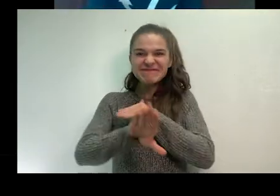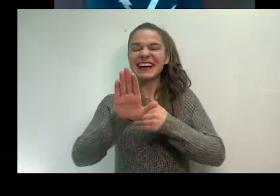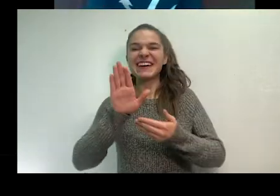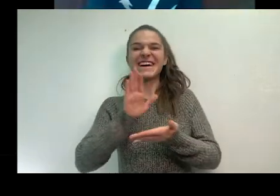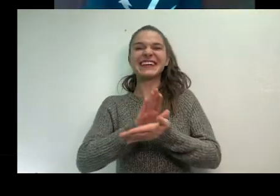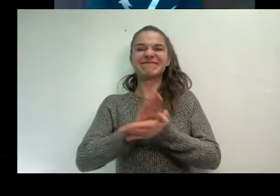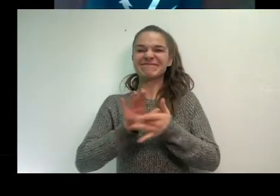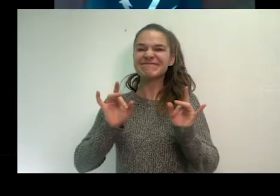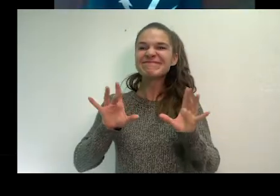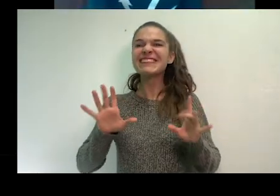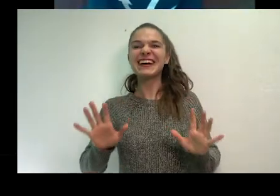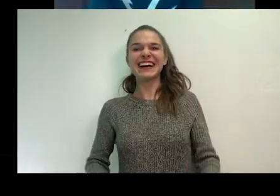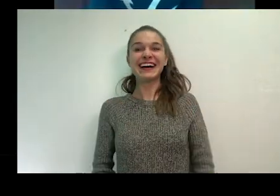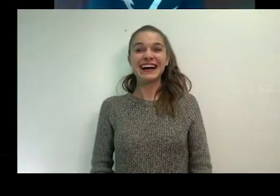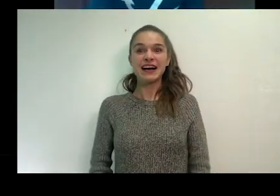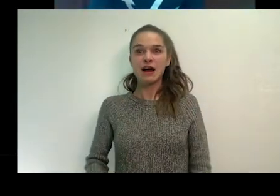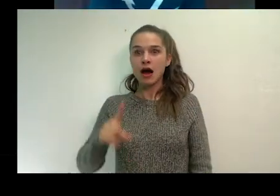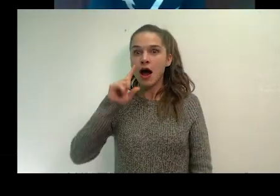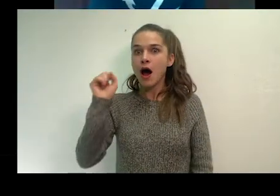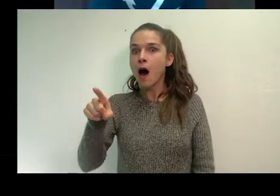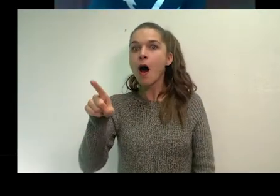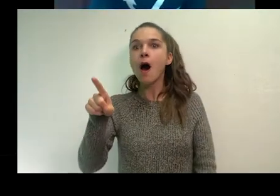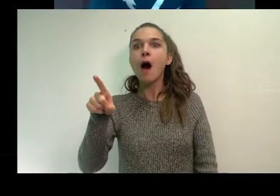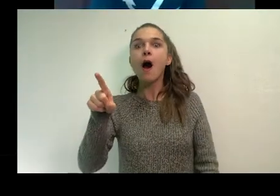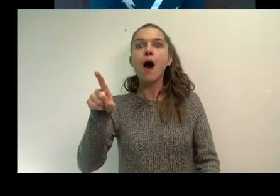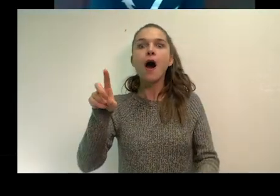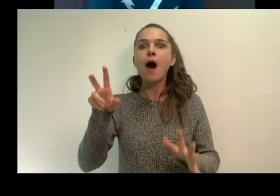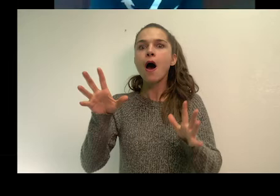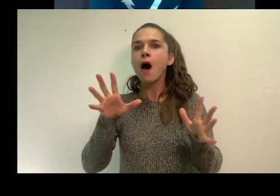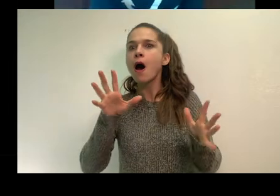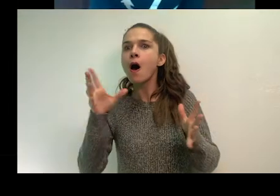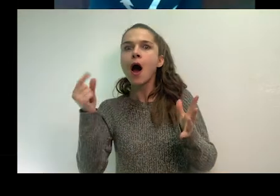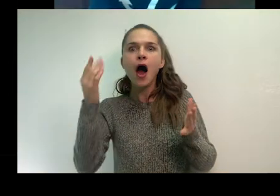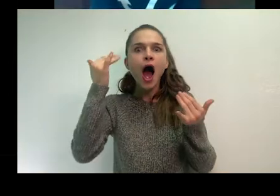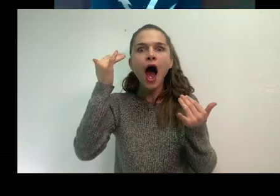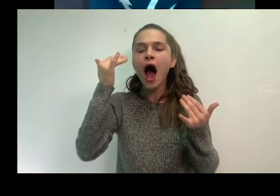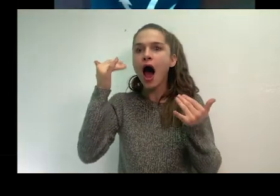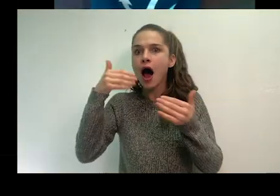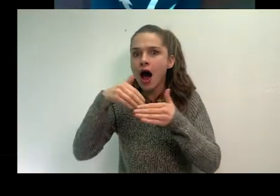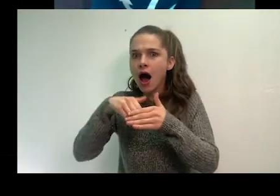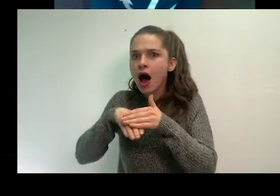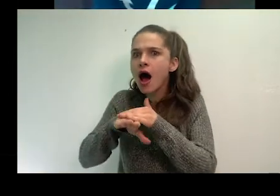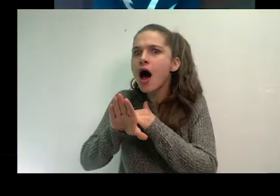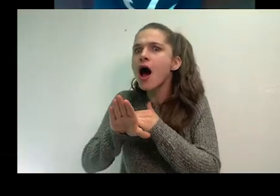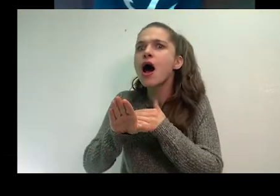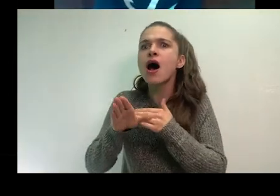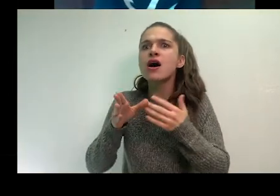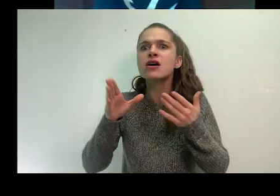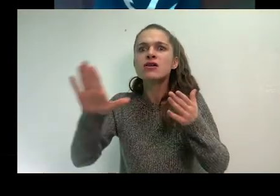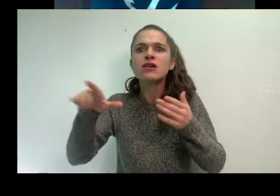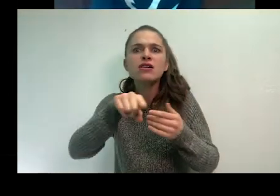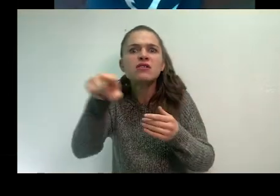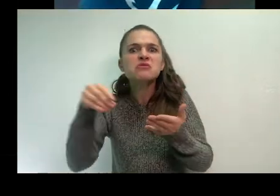And Penelope Rex was very surprised to find out that all of her classmates